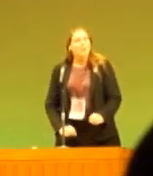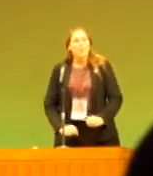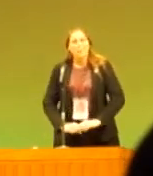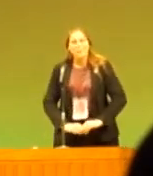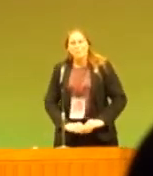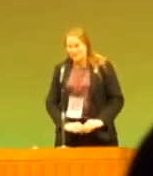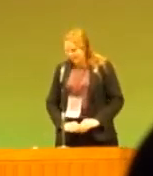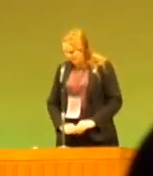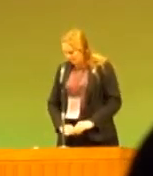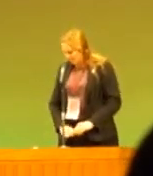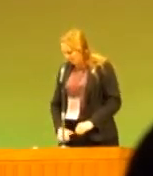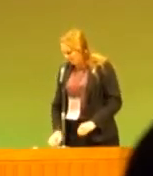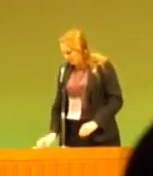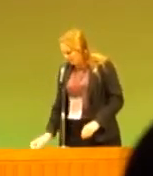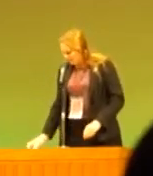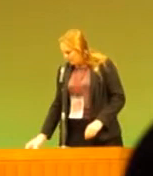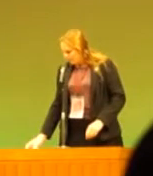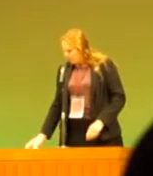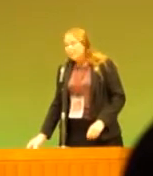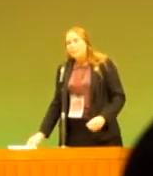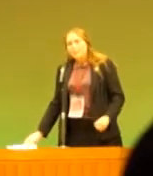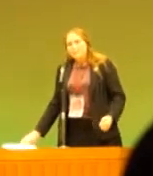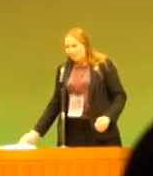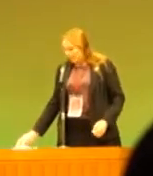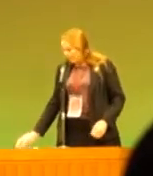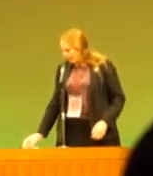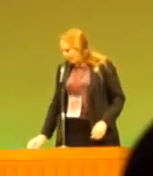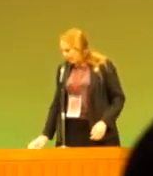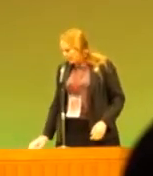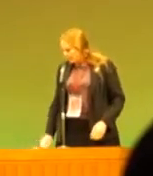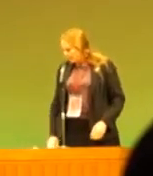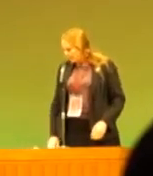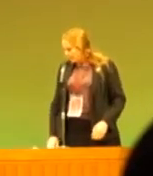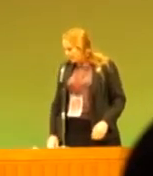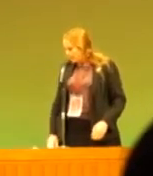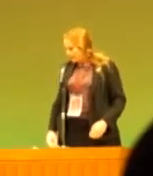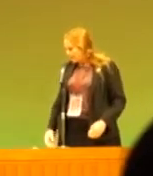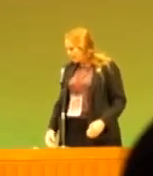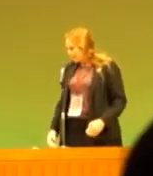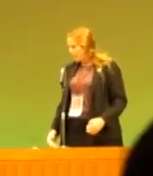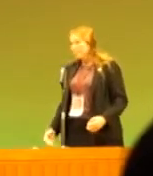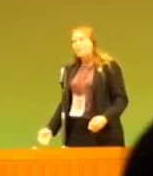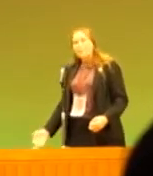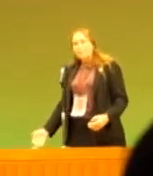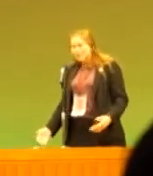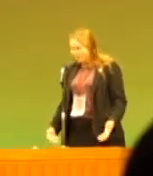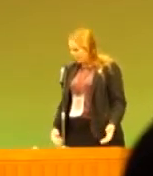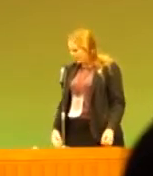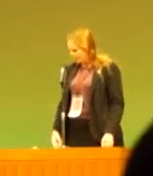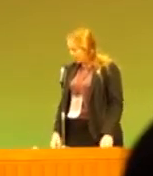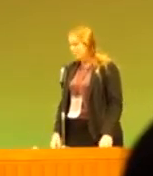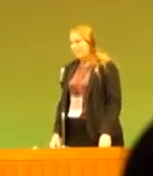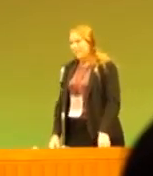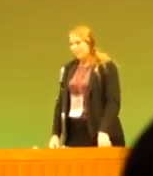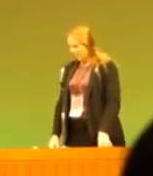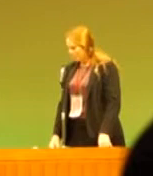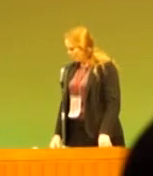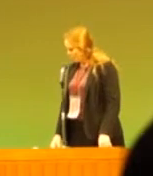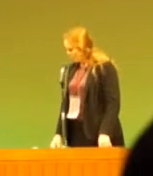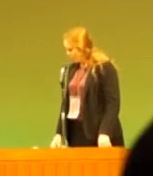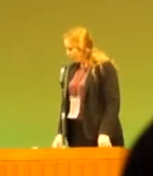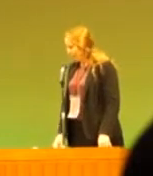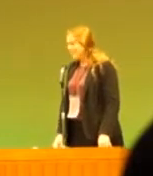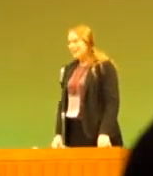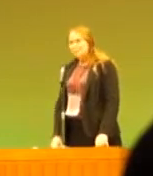But it's also an opportunity. First of all, financial institutions tend to be very responsive to public